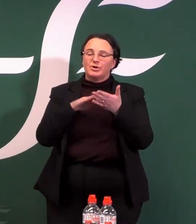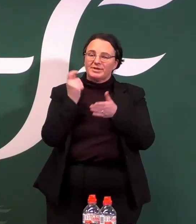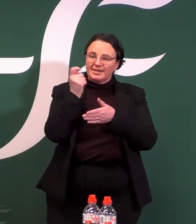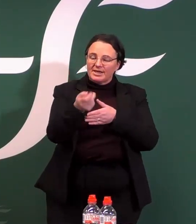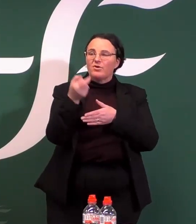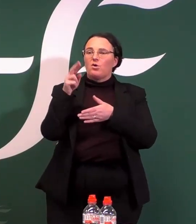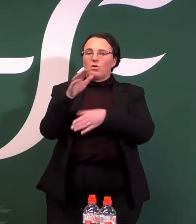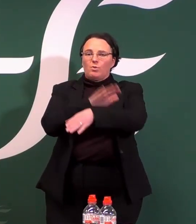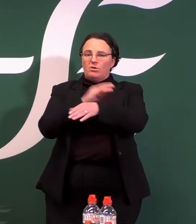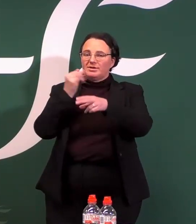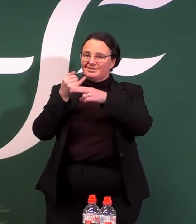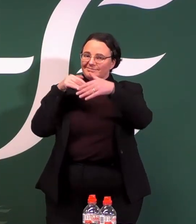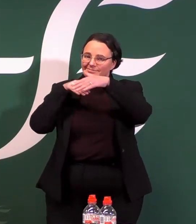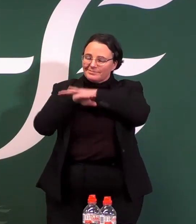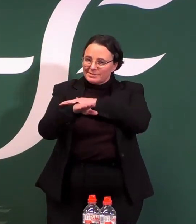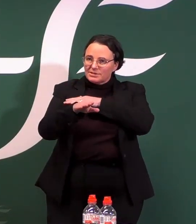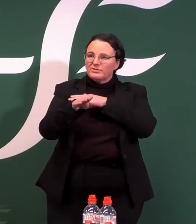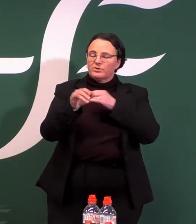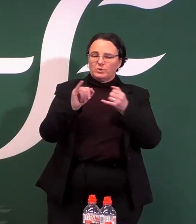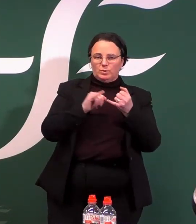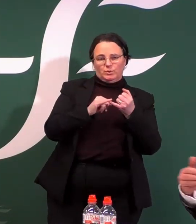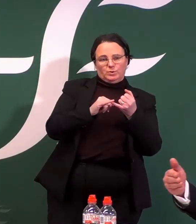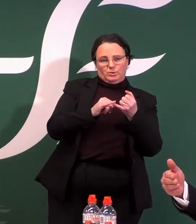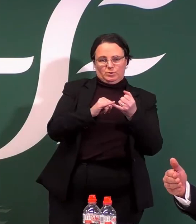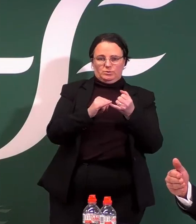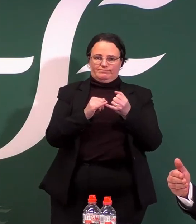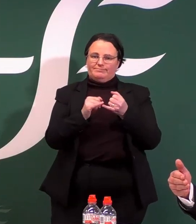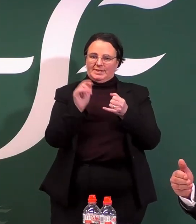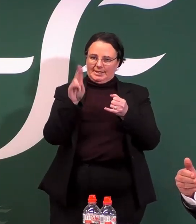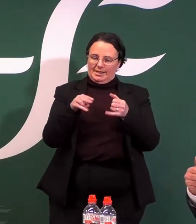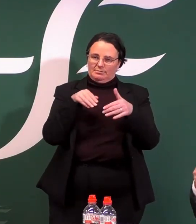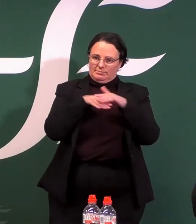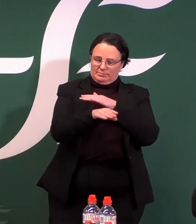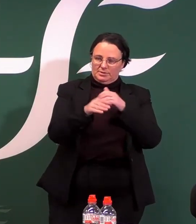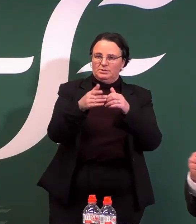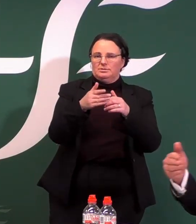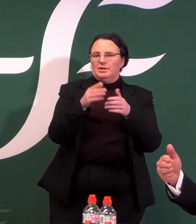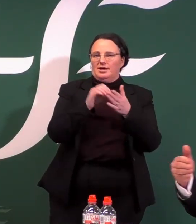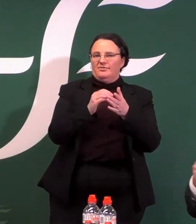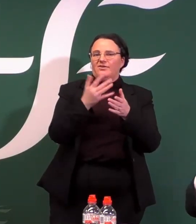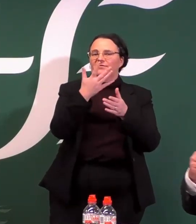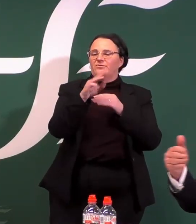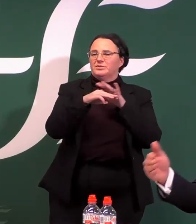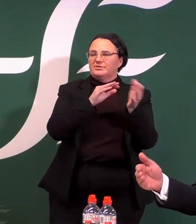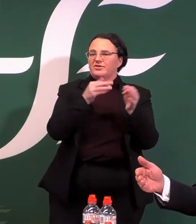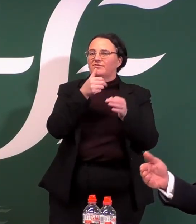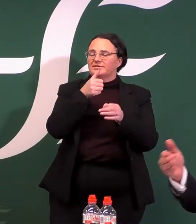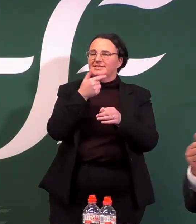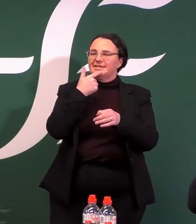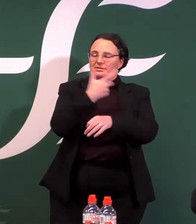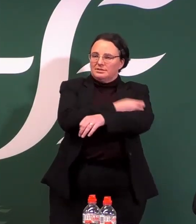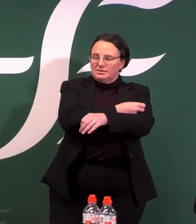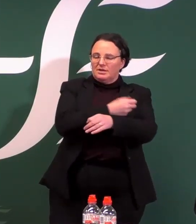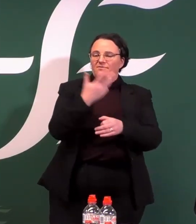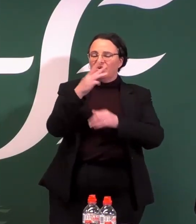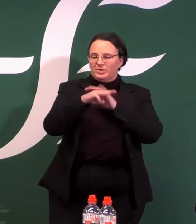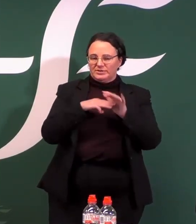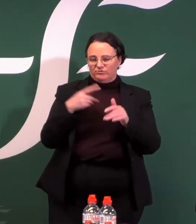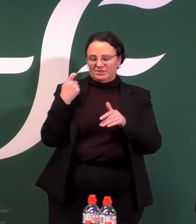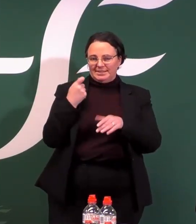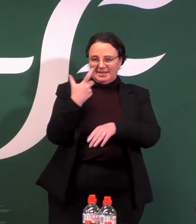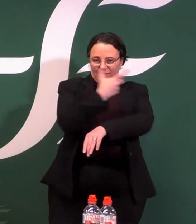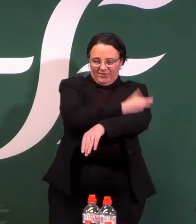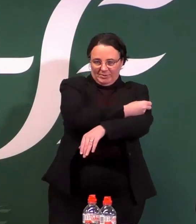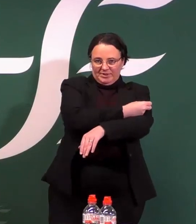eligible again in terms of the 5 months. So there will be some people, obviously, as I said, I think previously, all of these groups are going to run for 5 months because anyone who's just been vaccinated